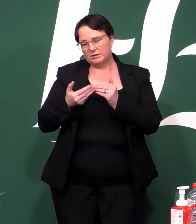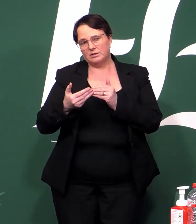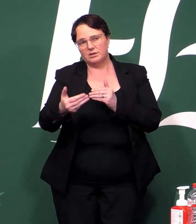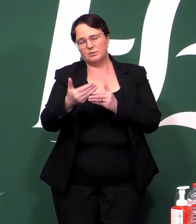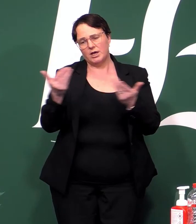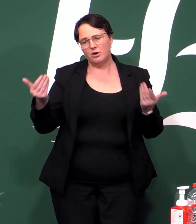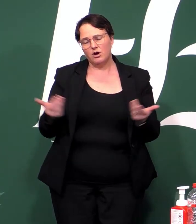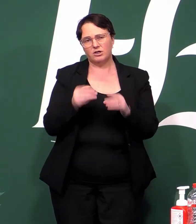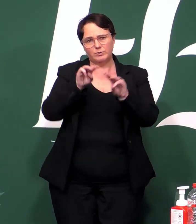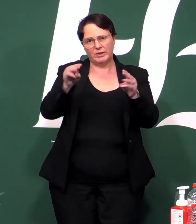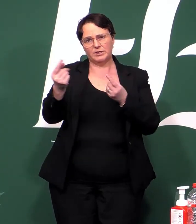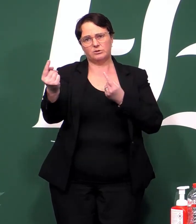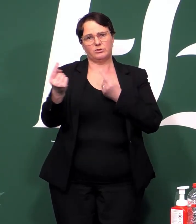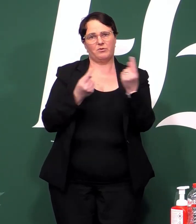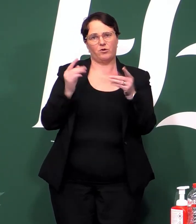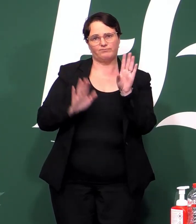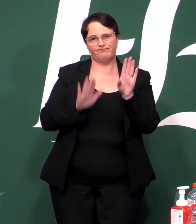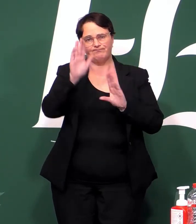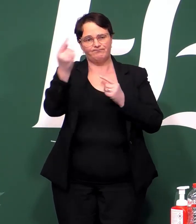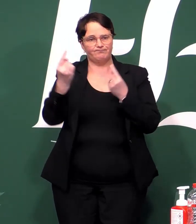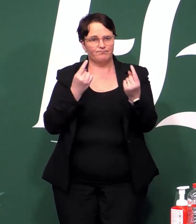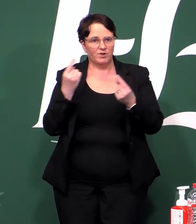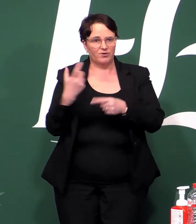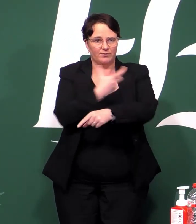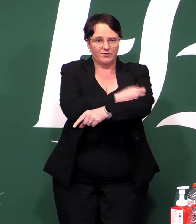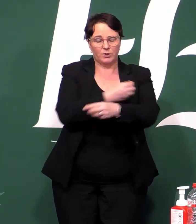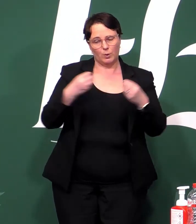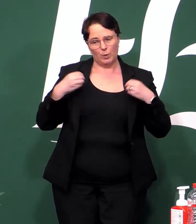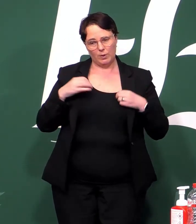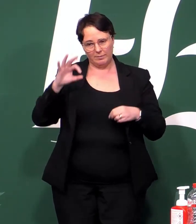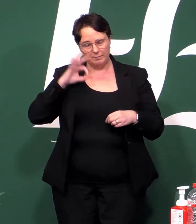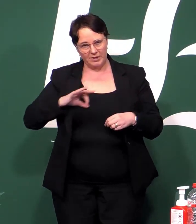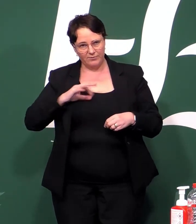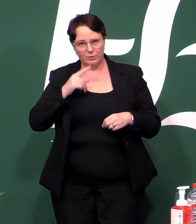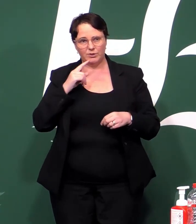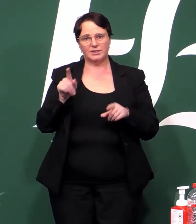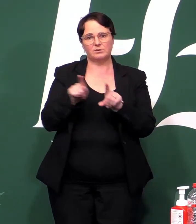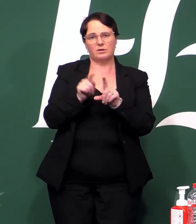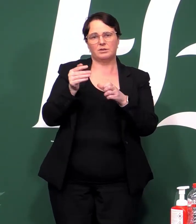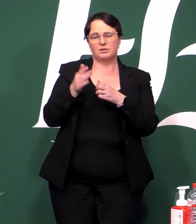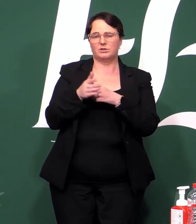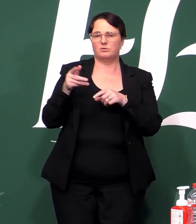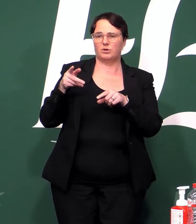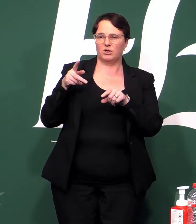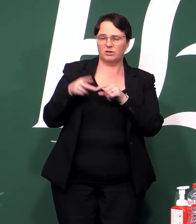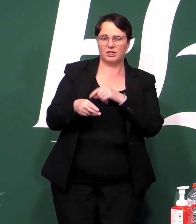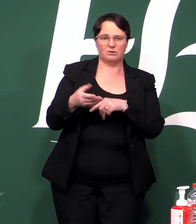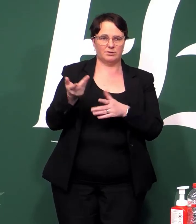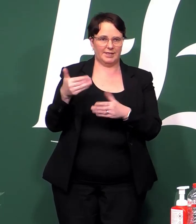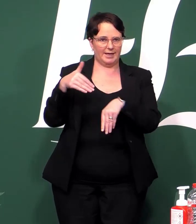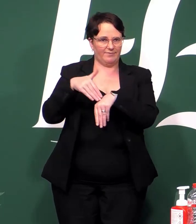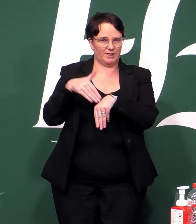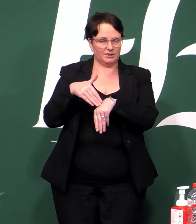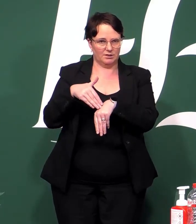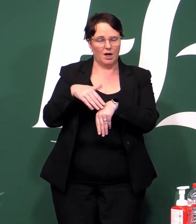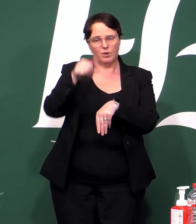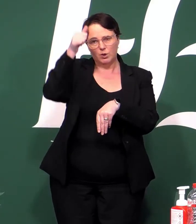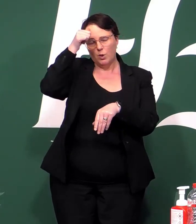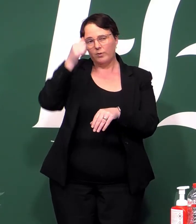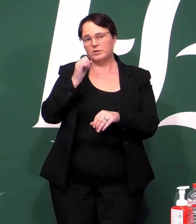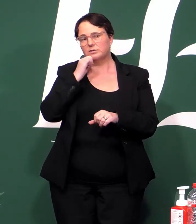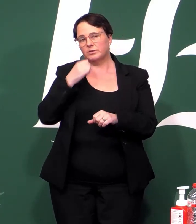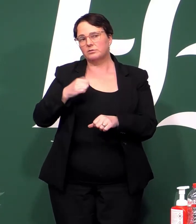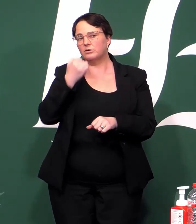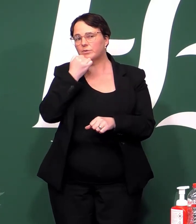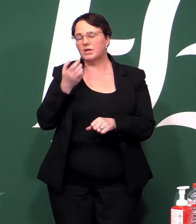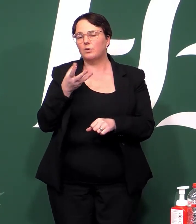we would encourage people to come forward early, because for their own benefit, but also in terms of minimising the impact. Now, we do know there's significant numbers that are going